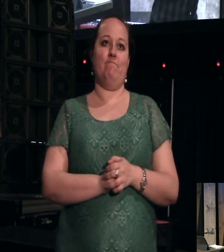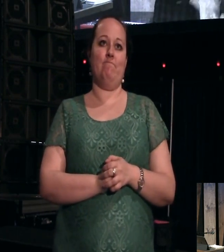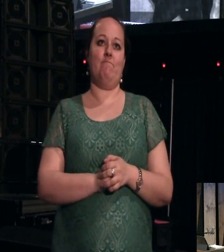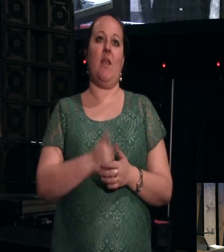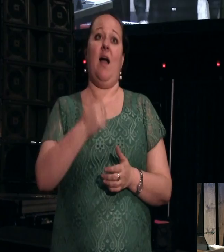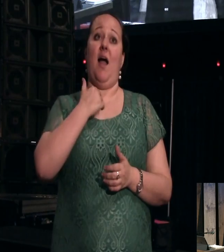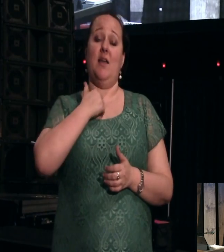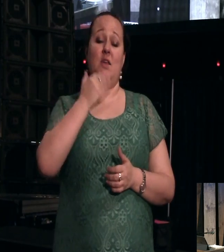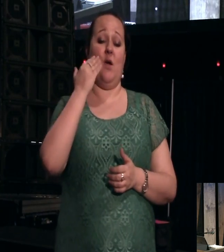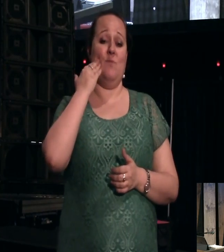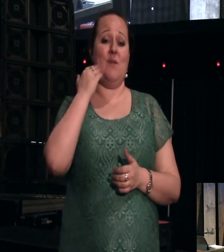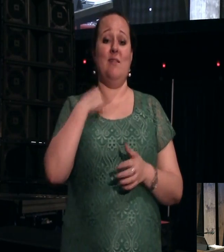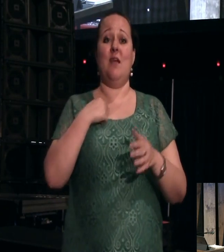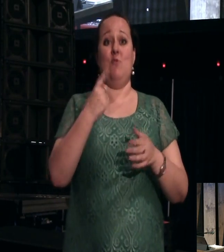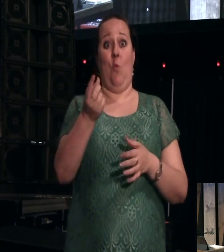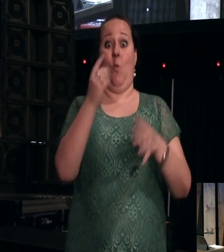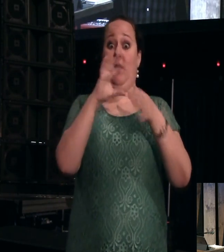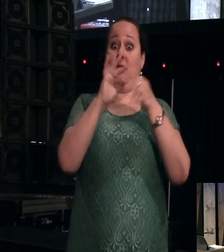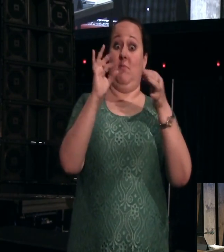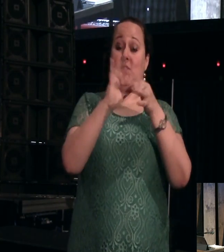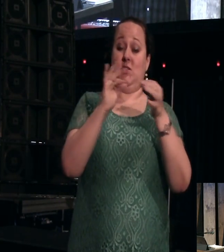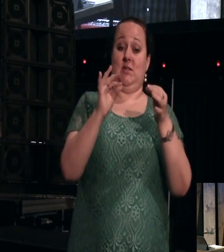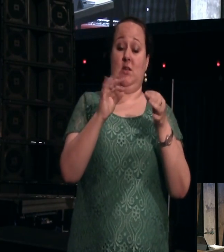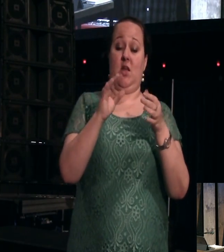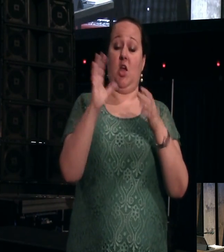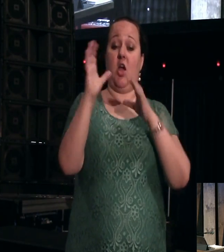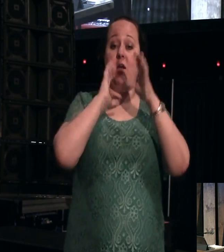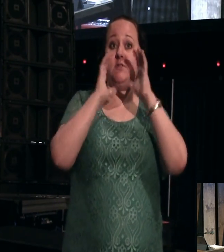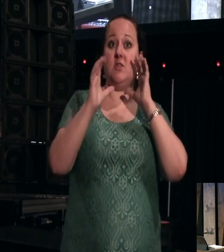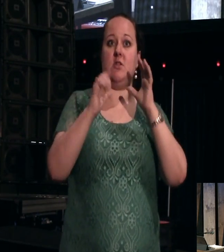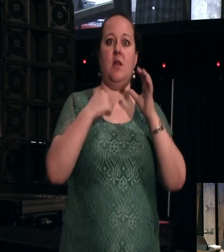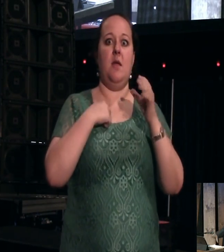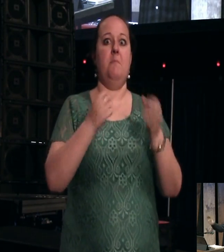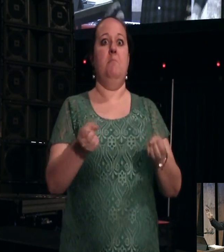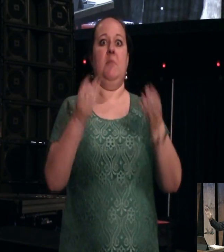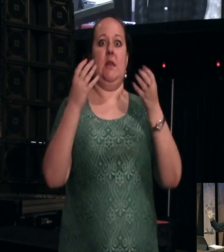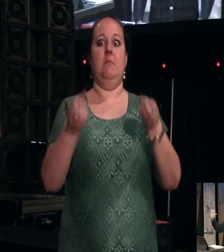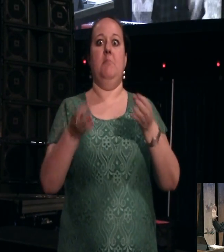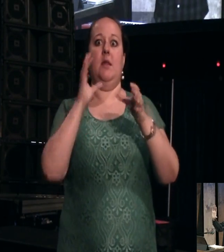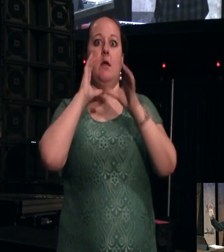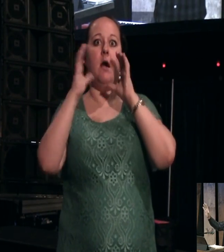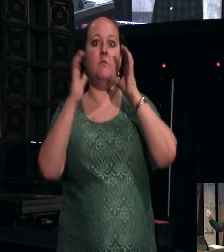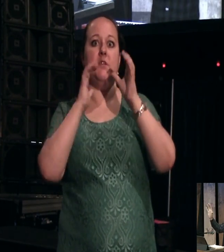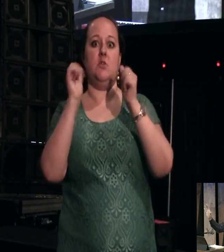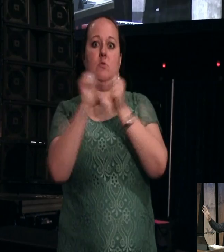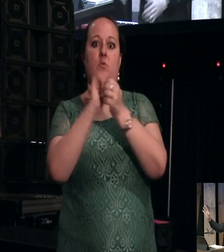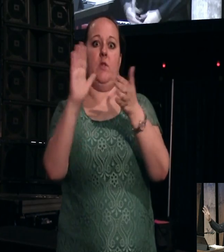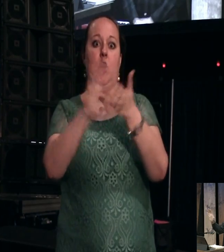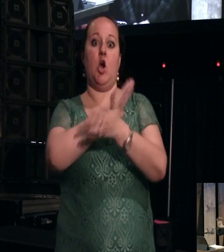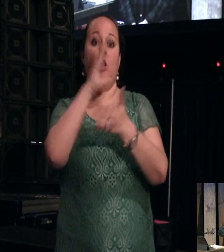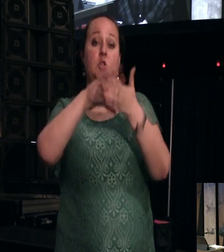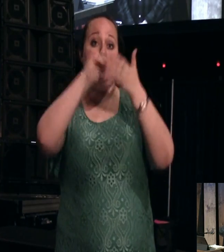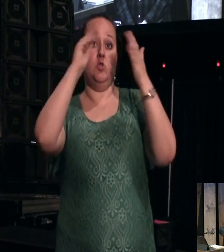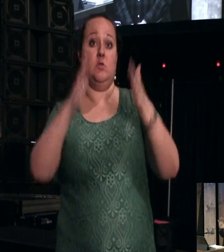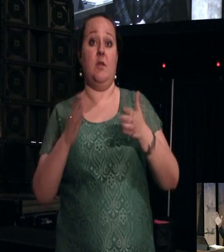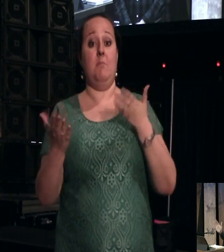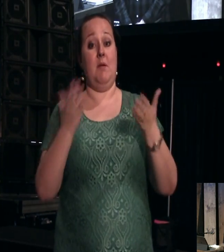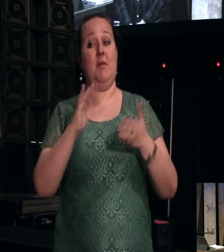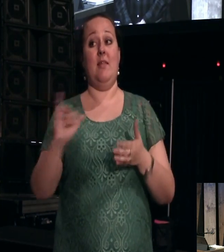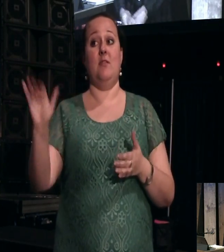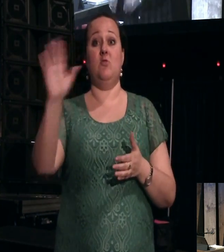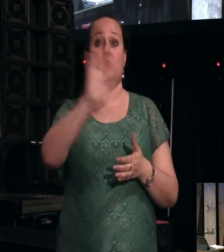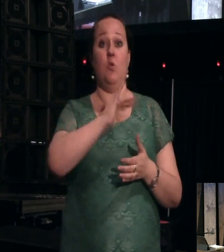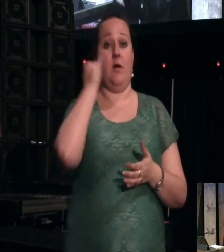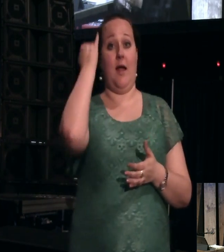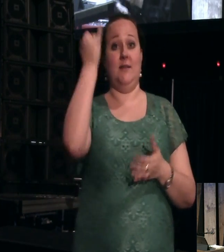enjoy myself. And you know what? I just mentioned that one conversation, but I feel like I've had that conversation with college students